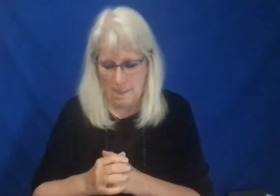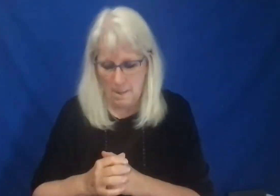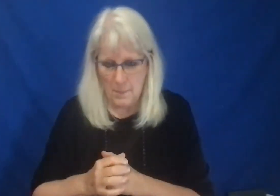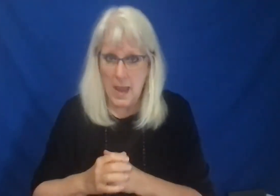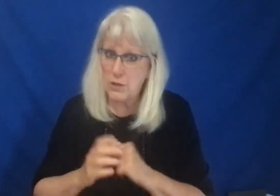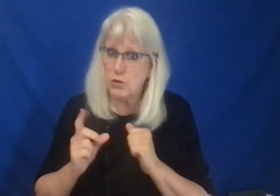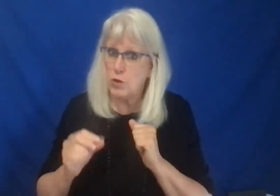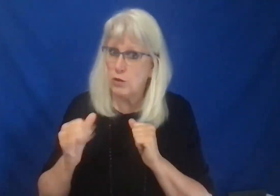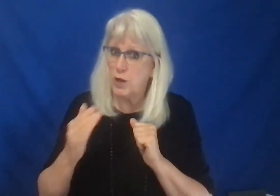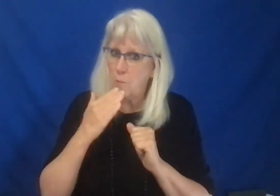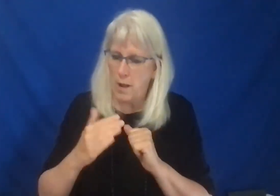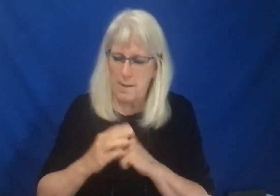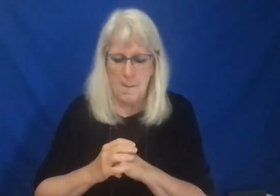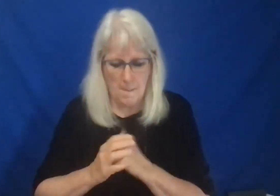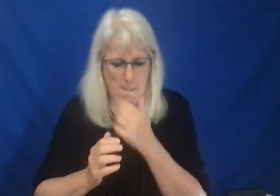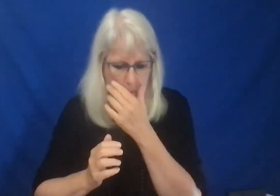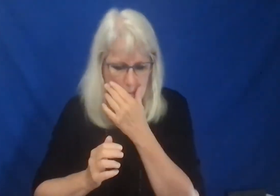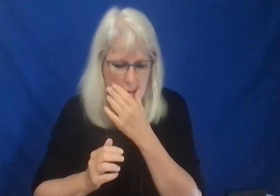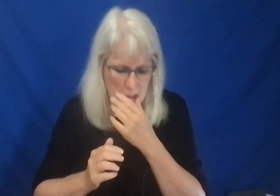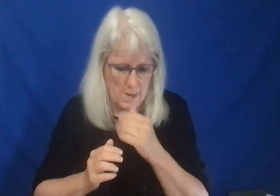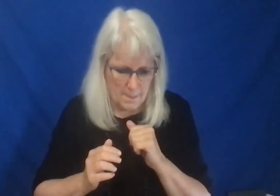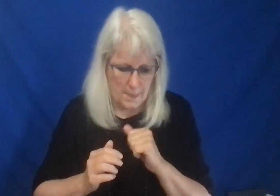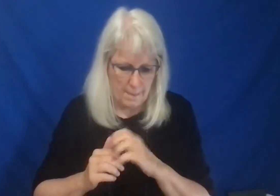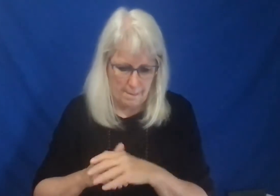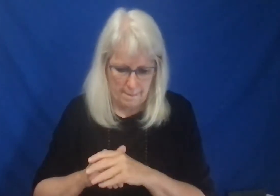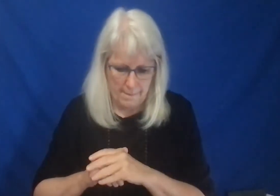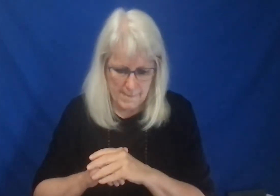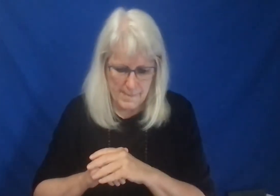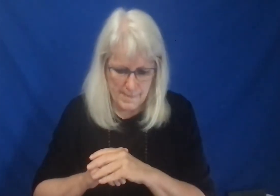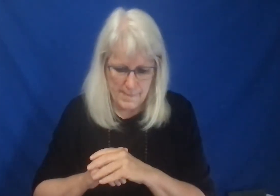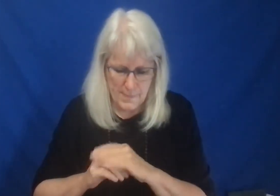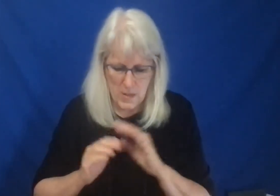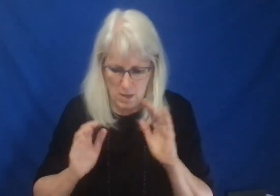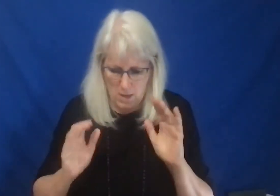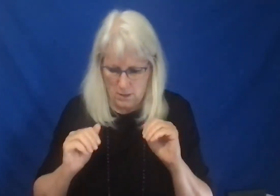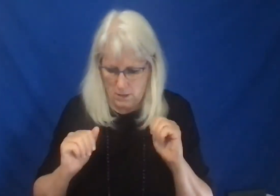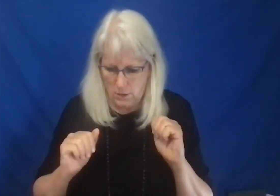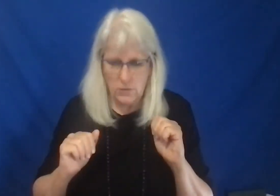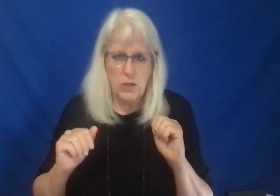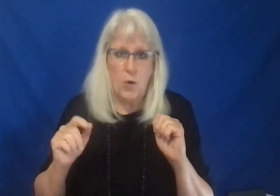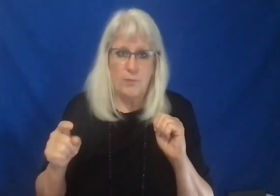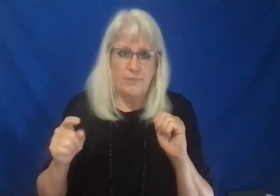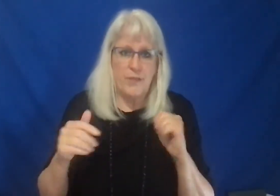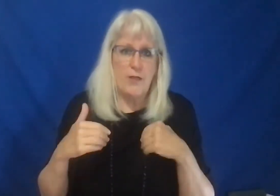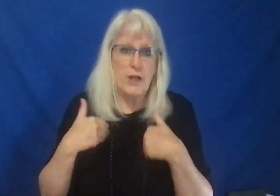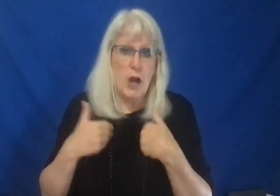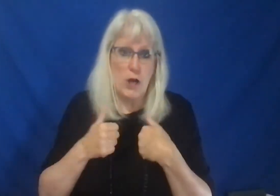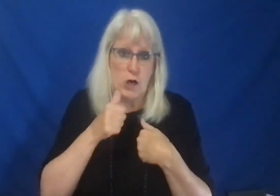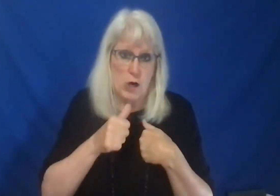And you know, the young girl in my life,